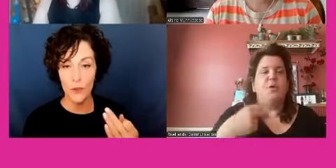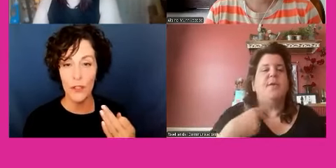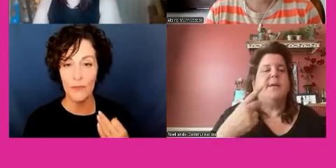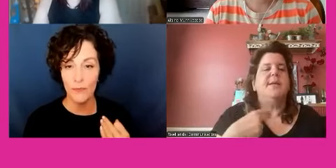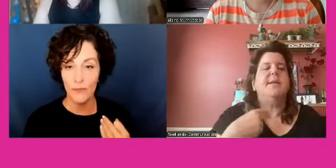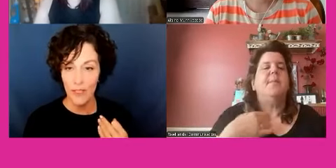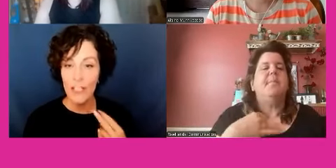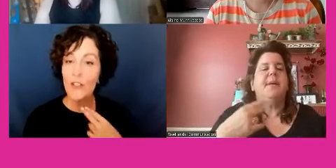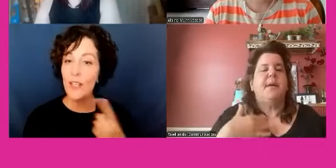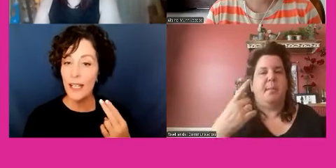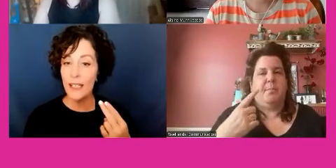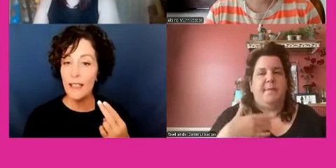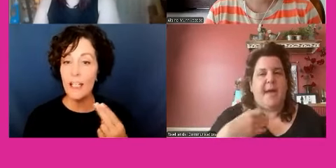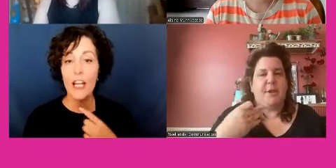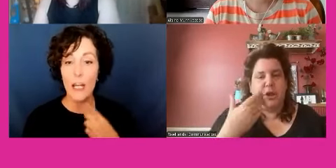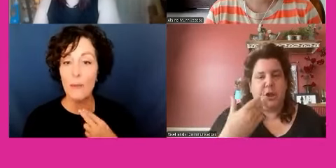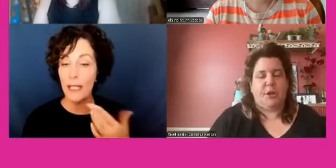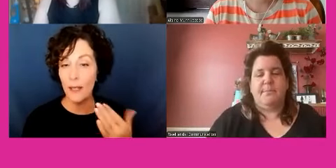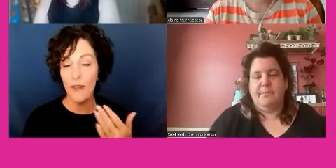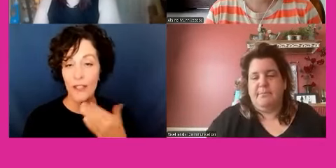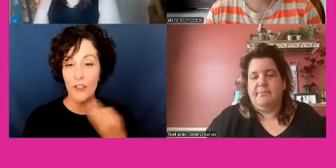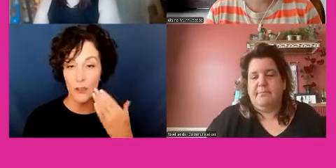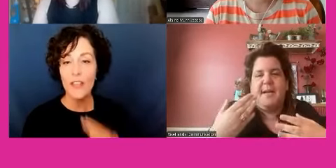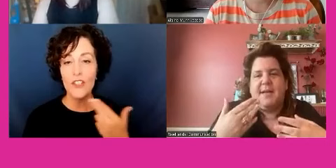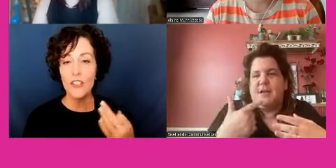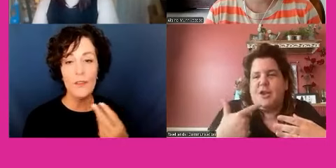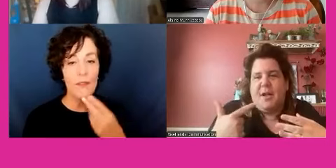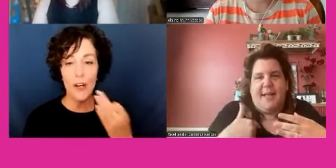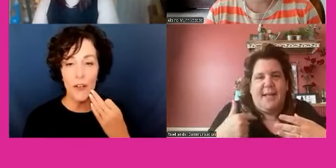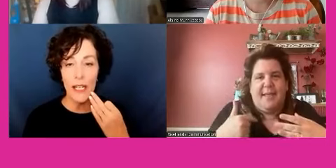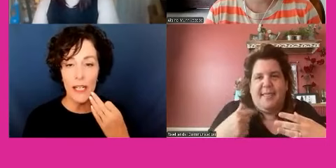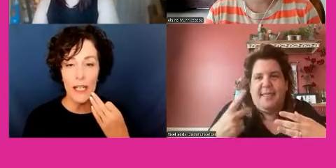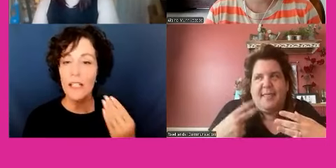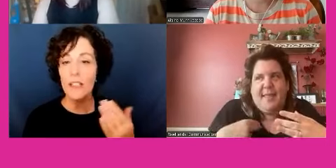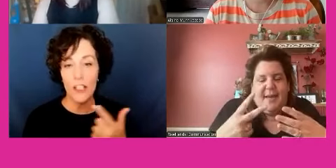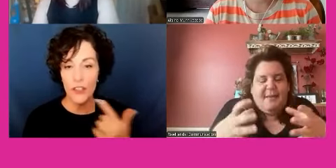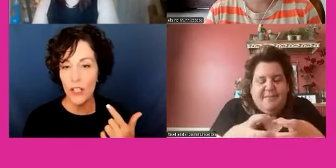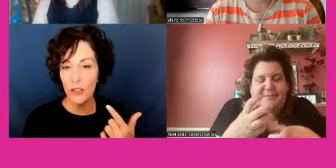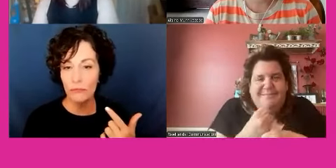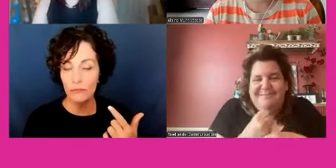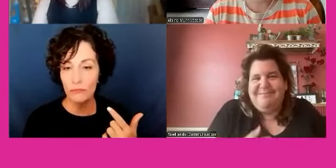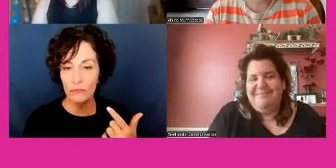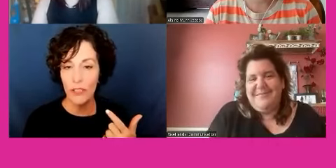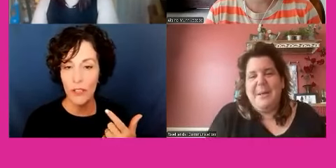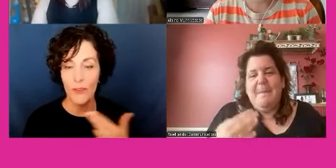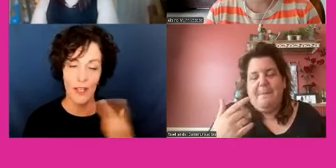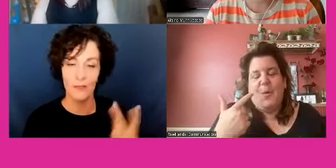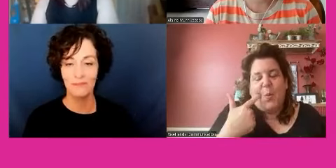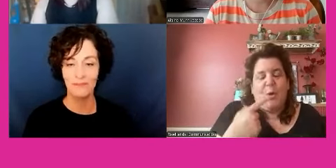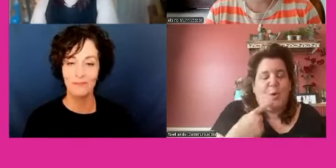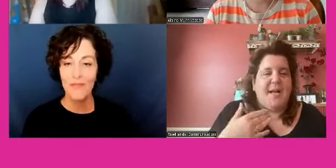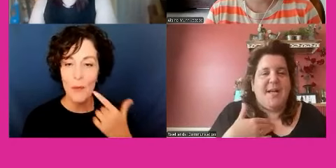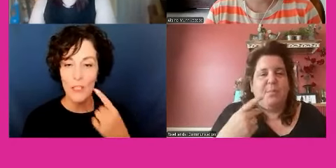the store. So that kids can pick it up faster. That's just a very nutshell,